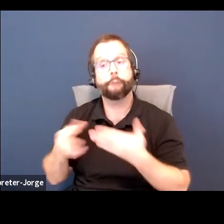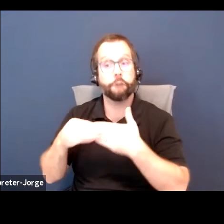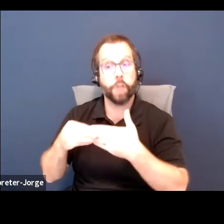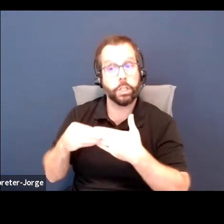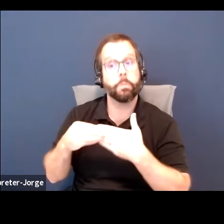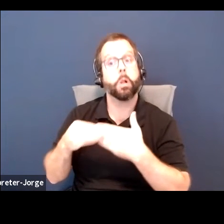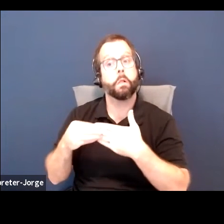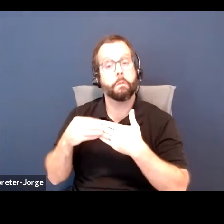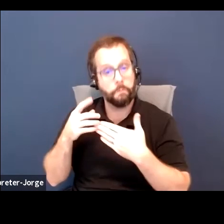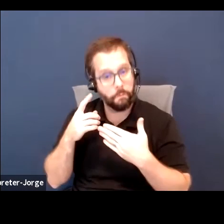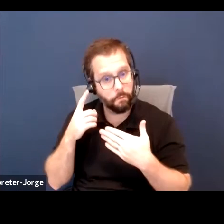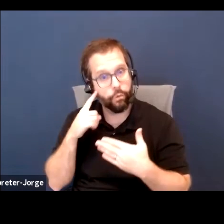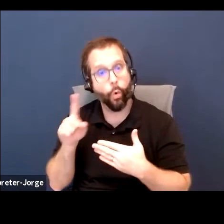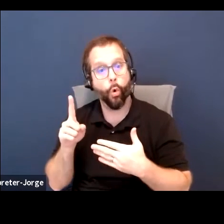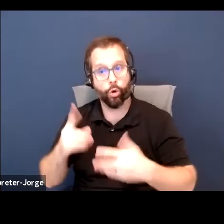as